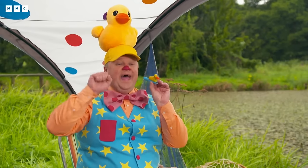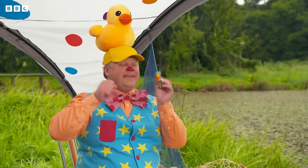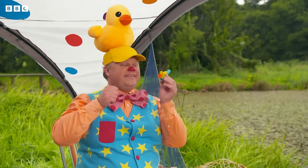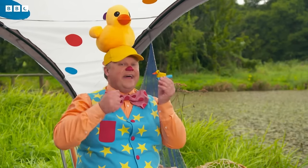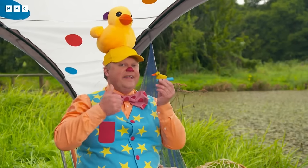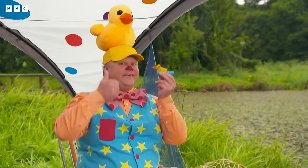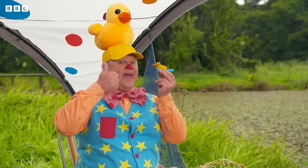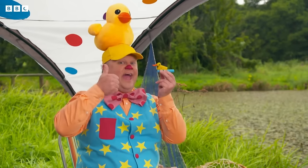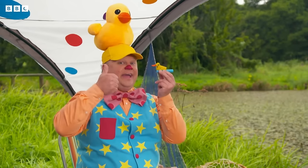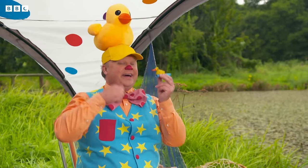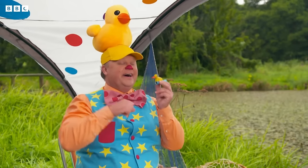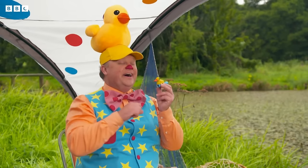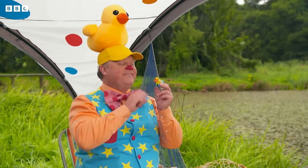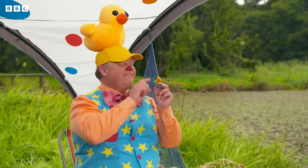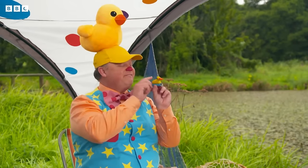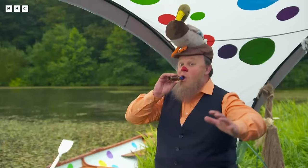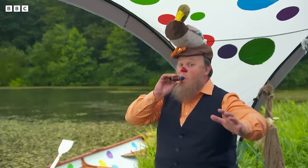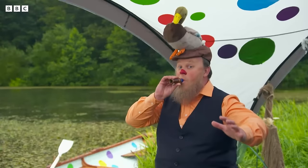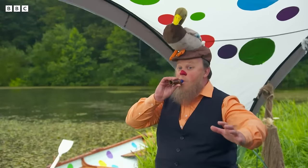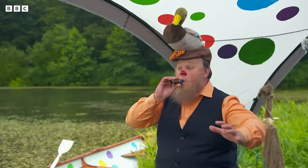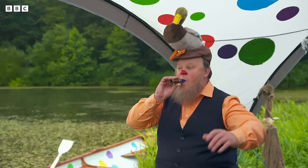Yes, check.